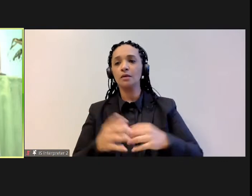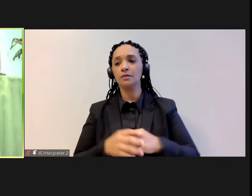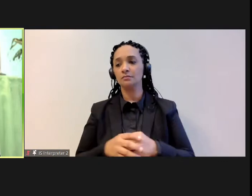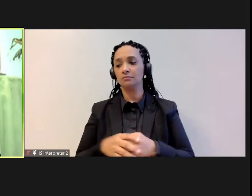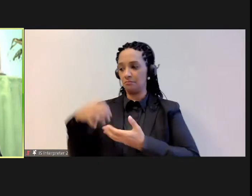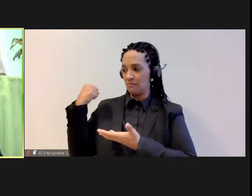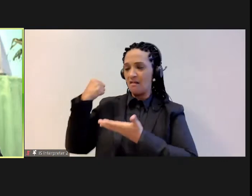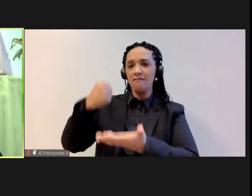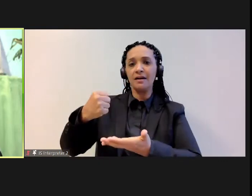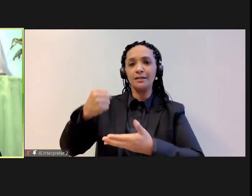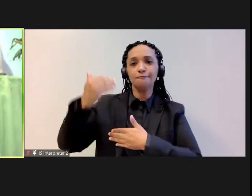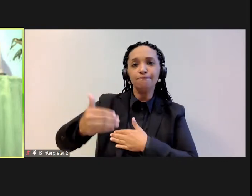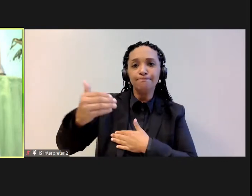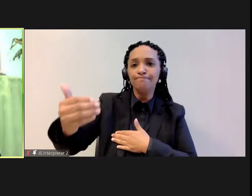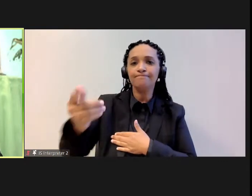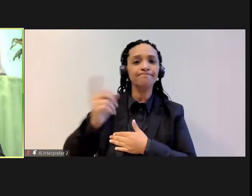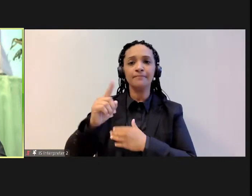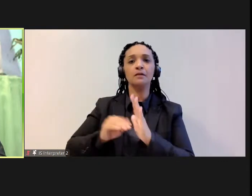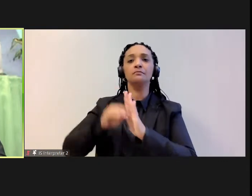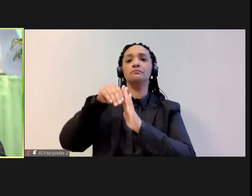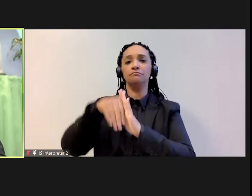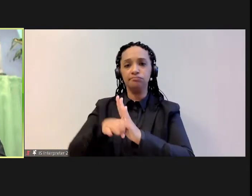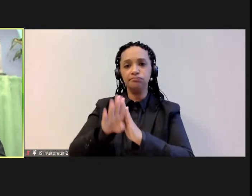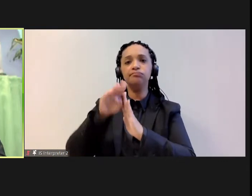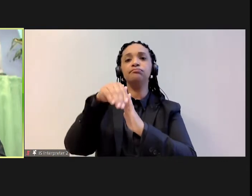data collection interventions,